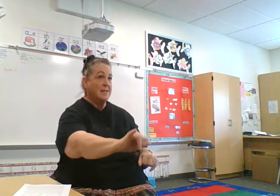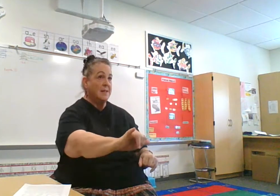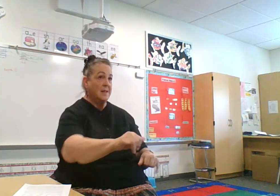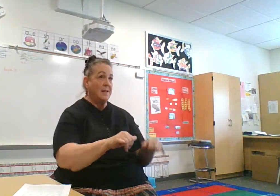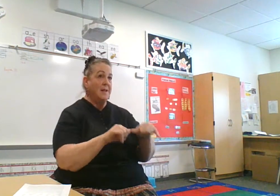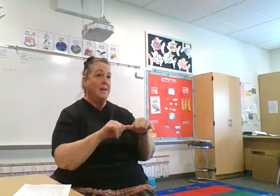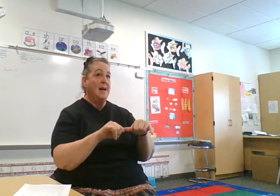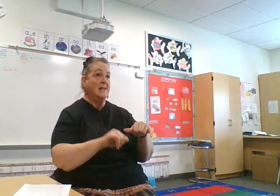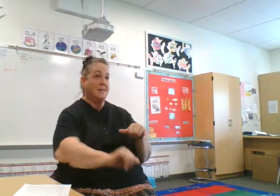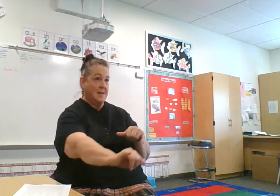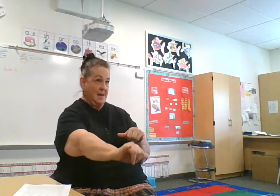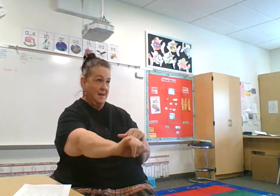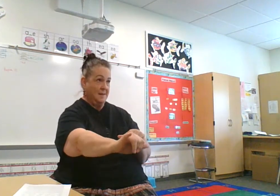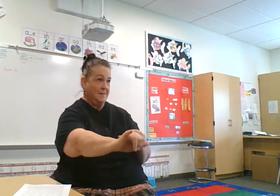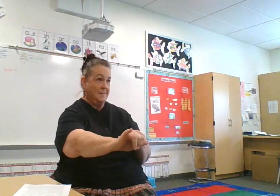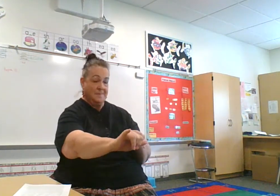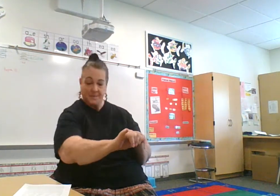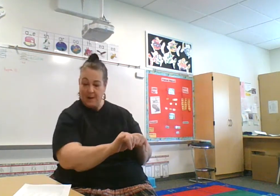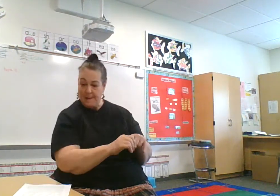still and stay. Okay?